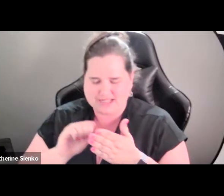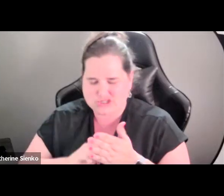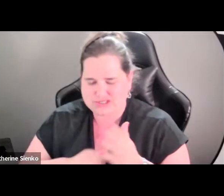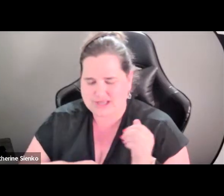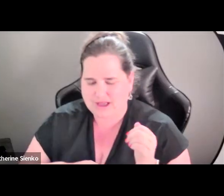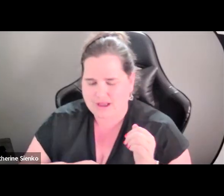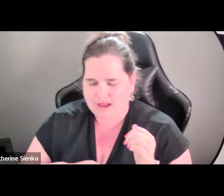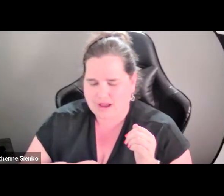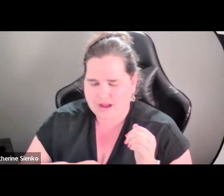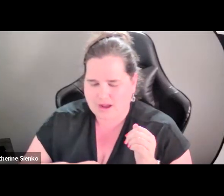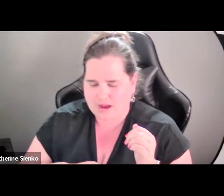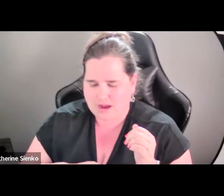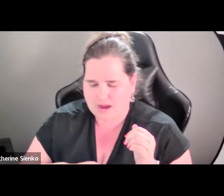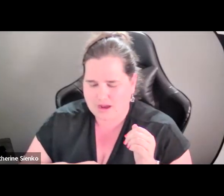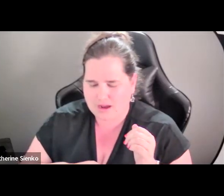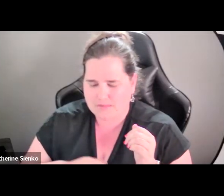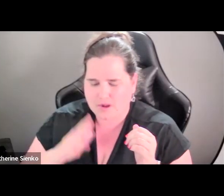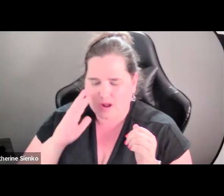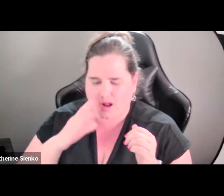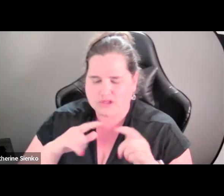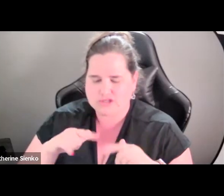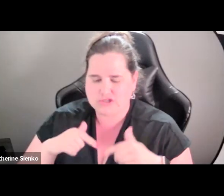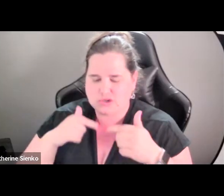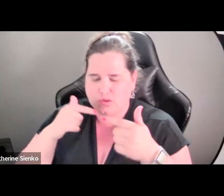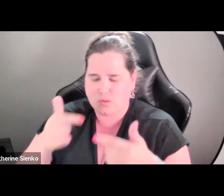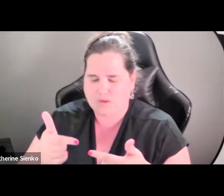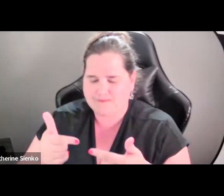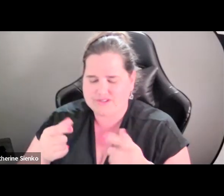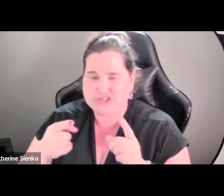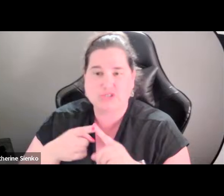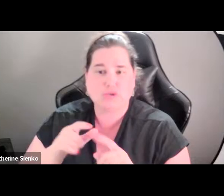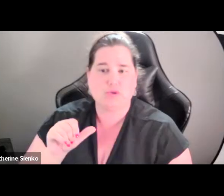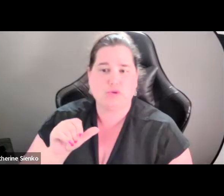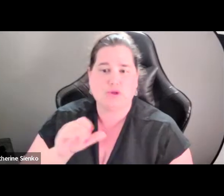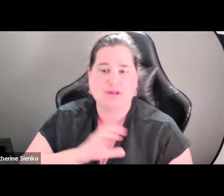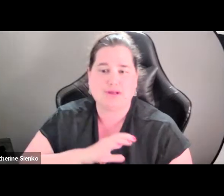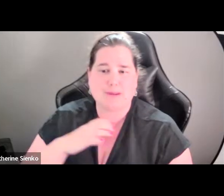All right, moving on to the next item on today's agenda.